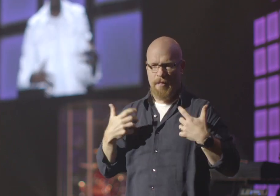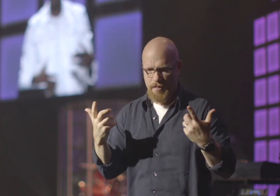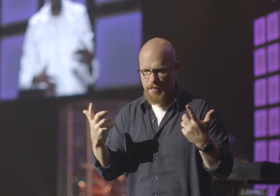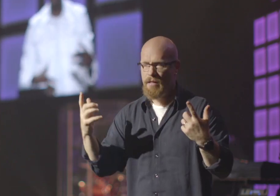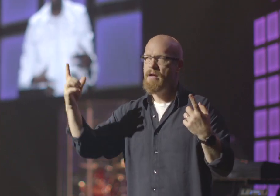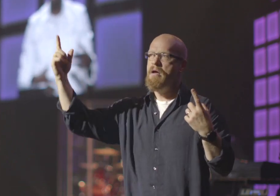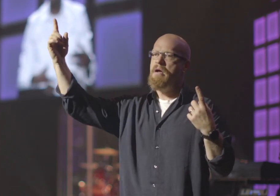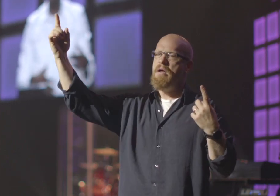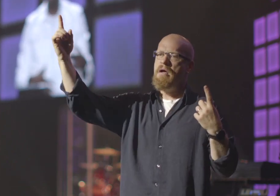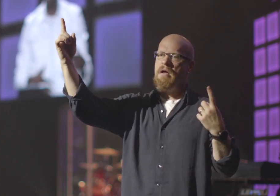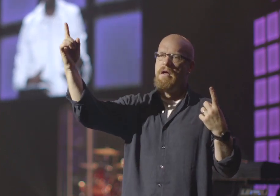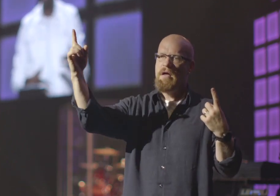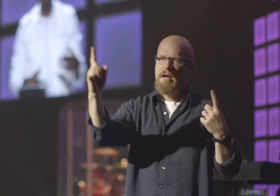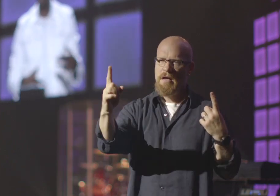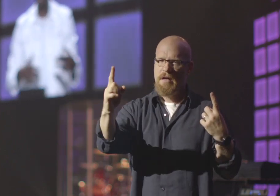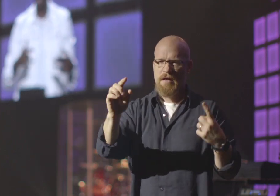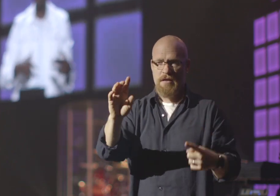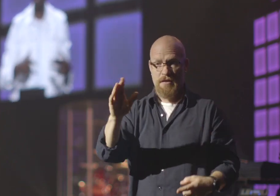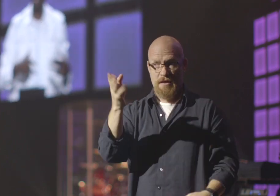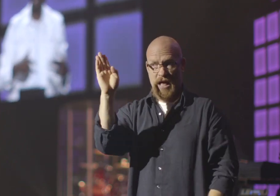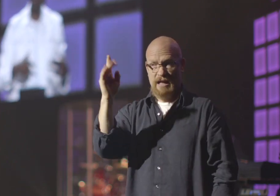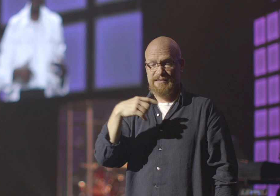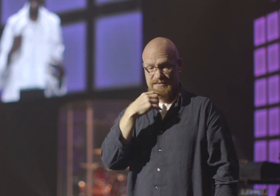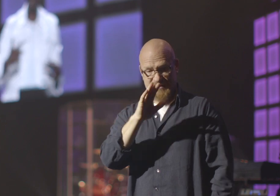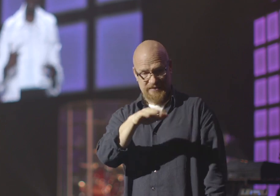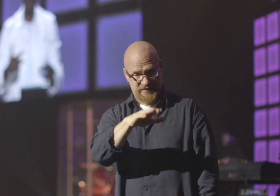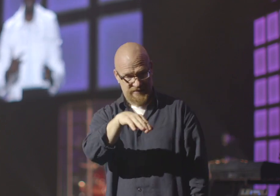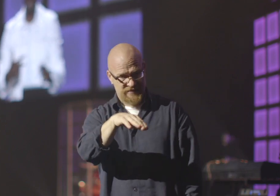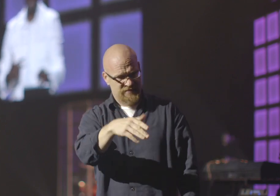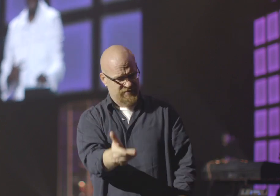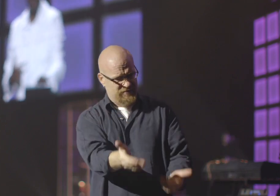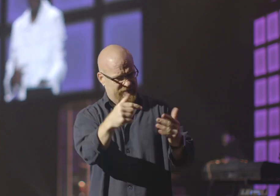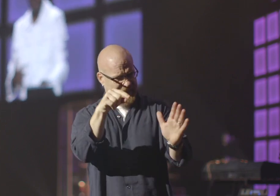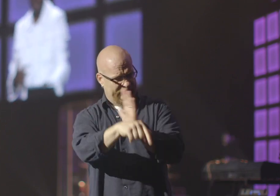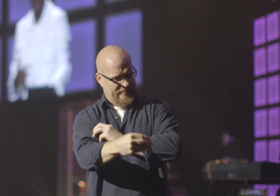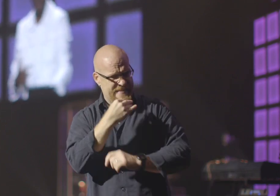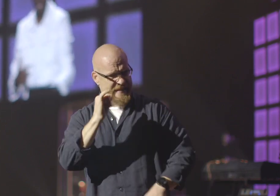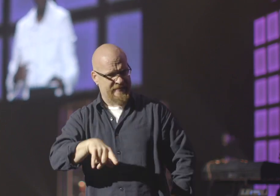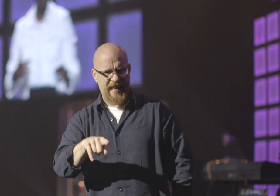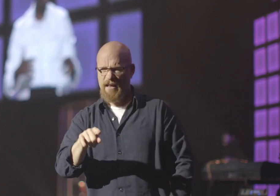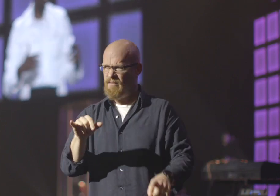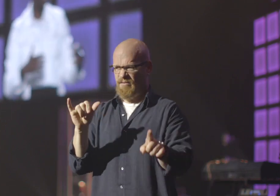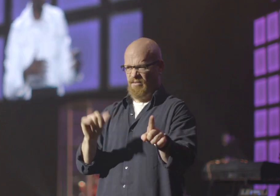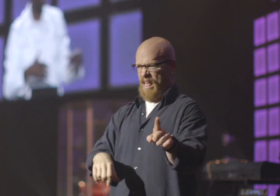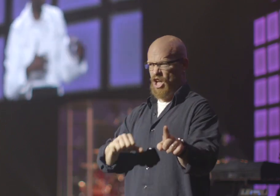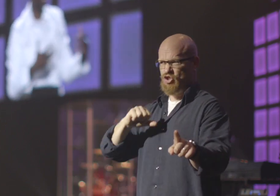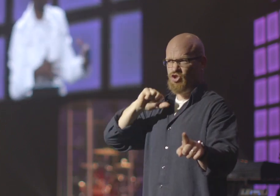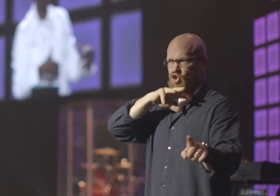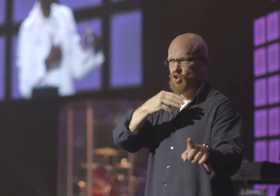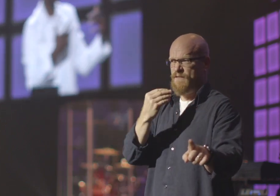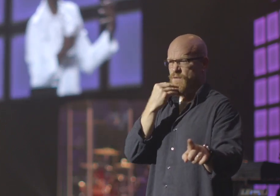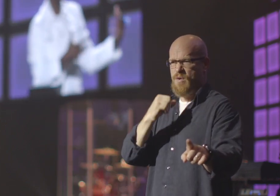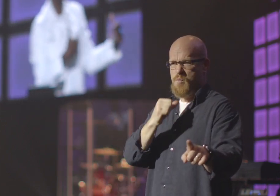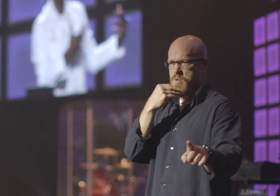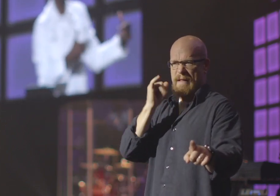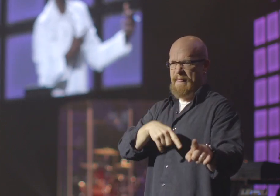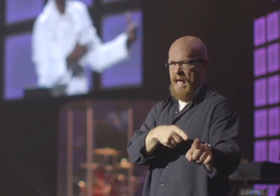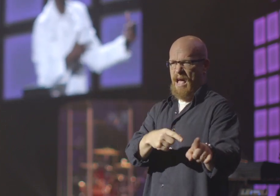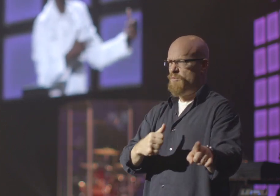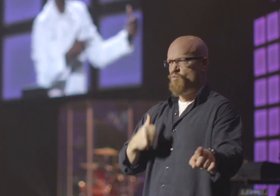him. And, of course, God said that the angel said to him, "Rise, Peter, kill and eat." And Peter said, "No, I don't put anything common or